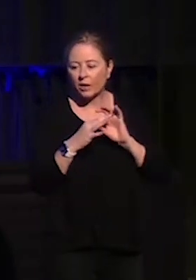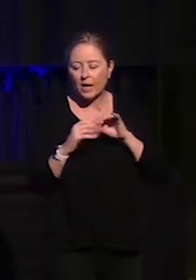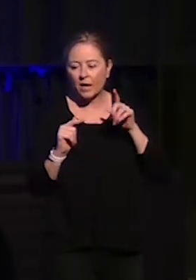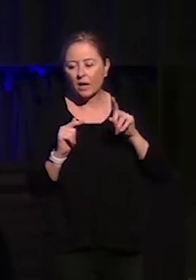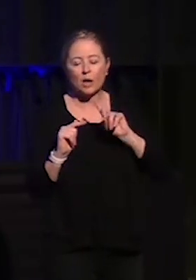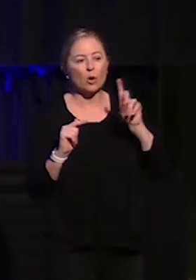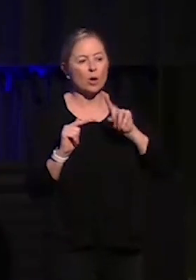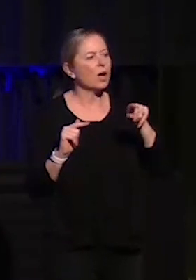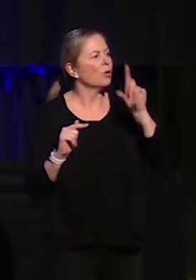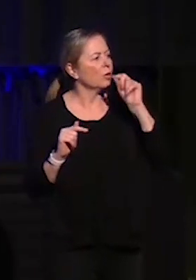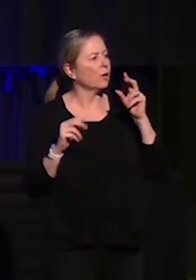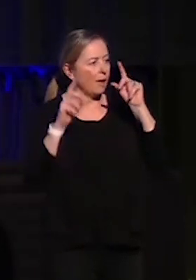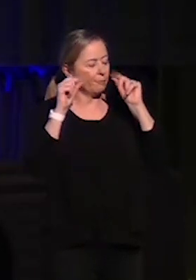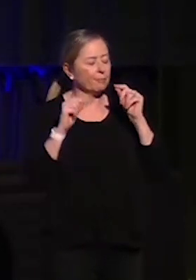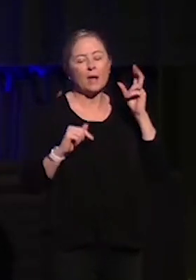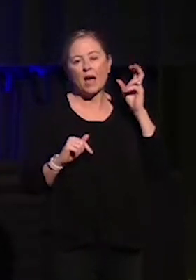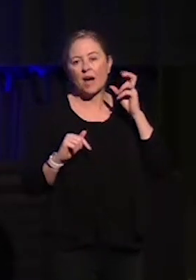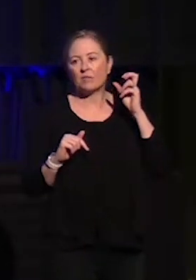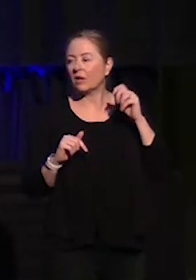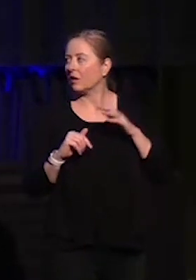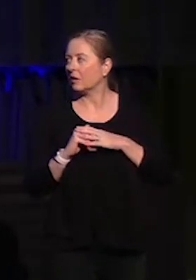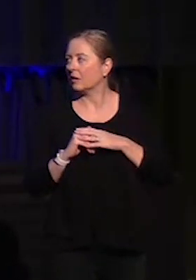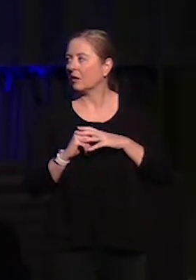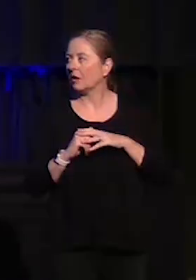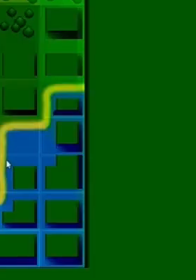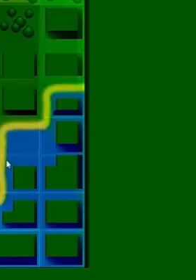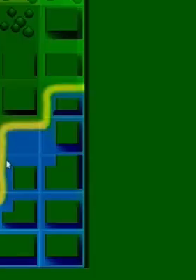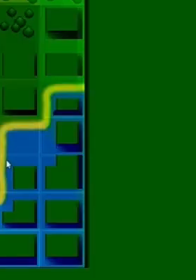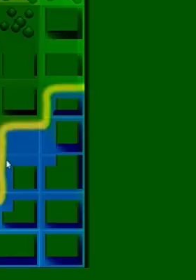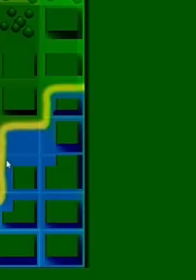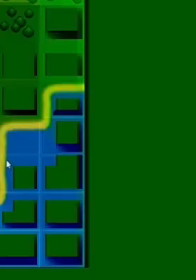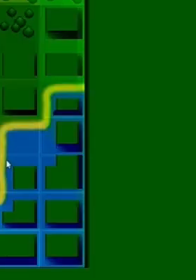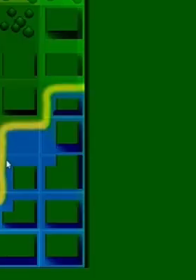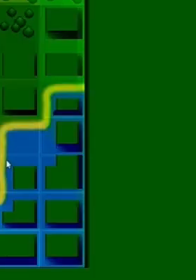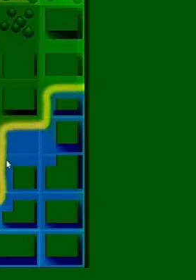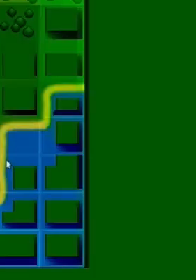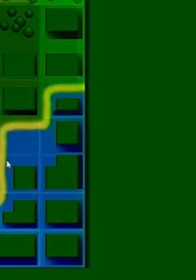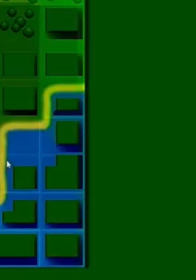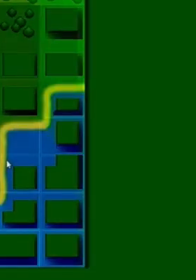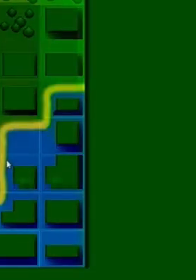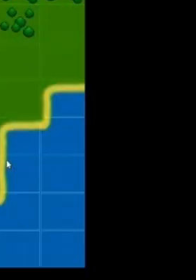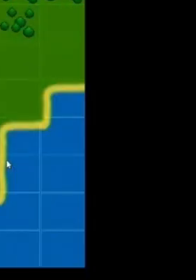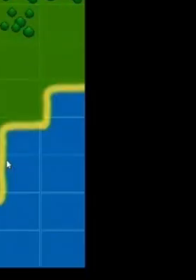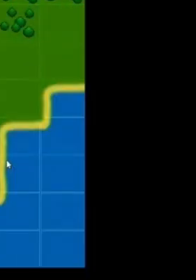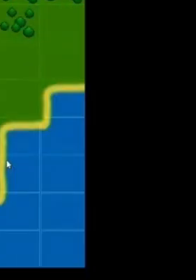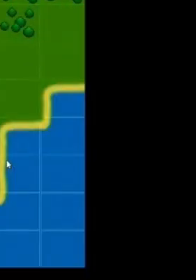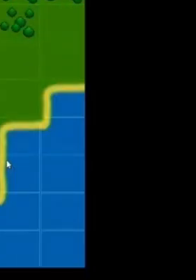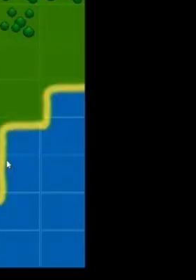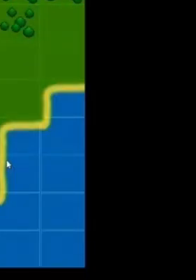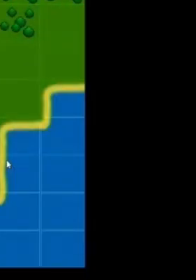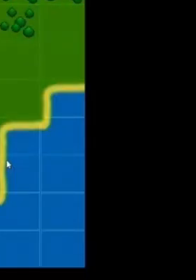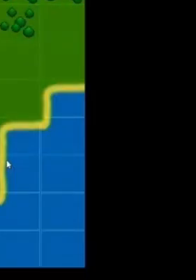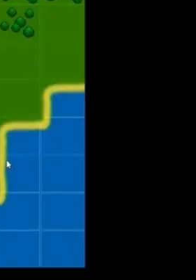particular cell. So have a listen. This video is in loop, so you will listen to it 3 times, I think. Let's see. D11,